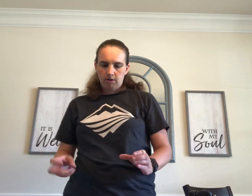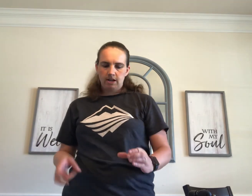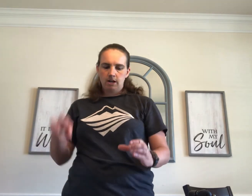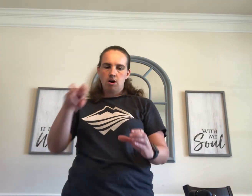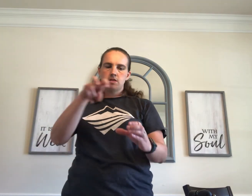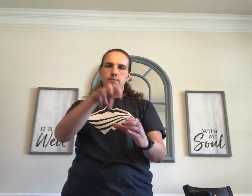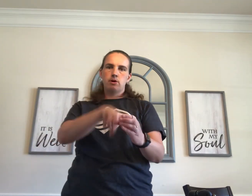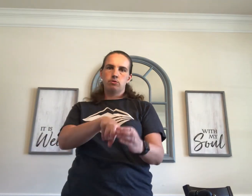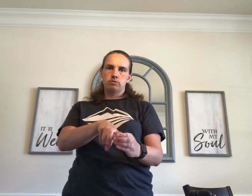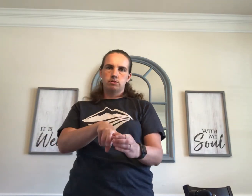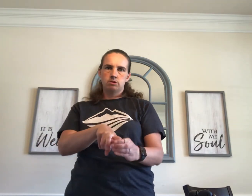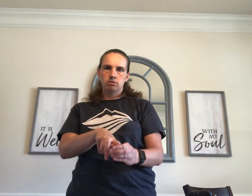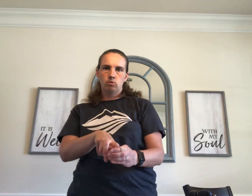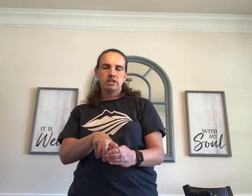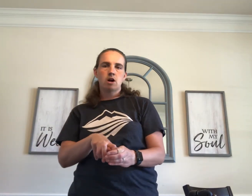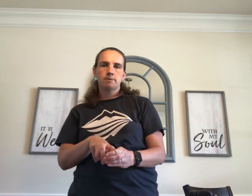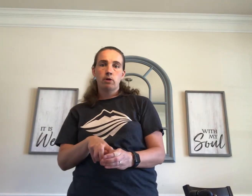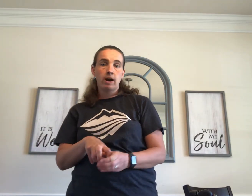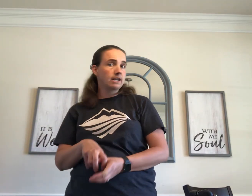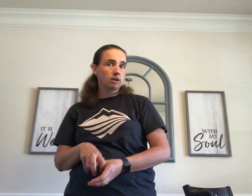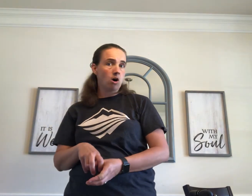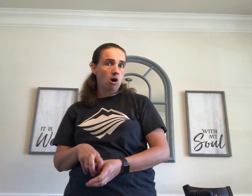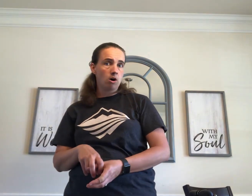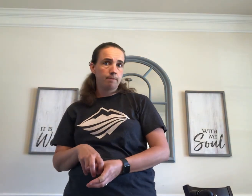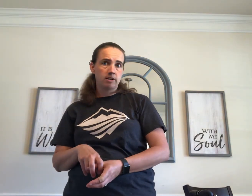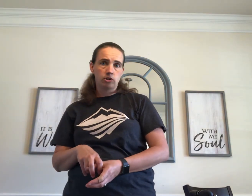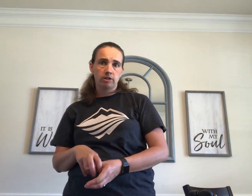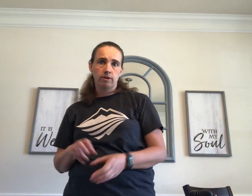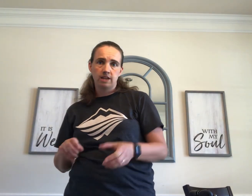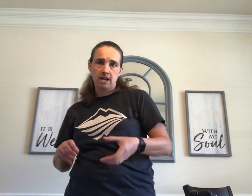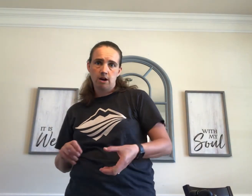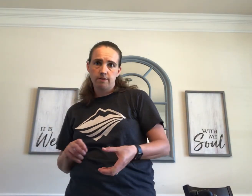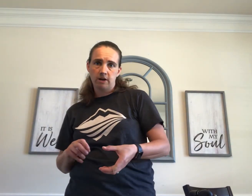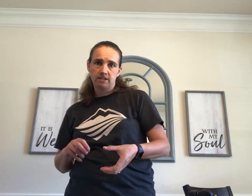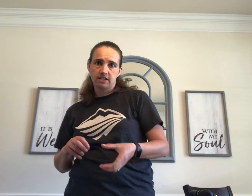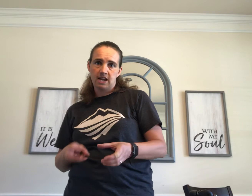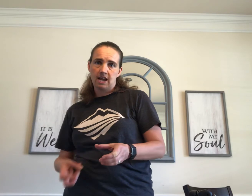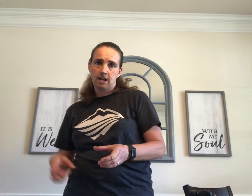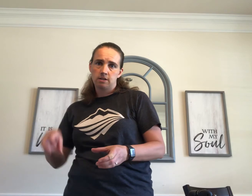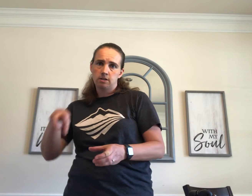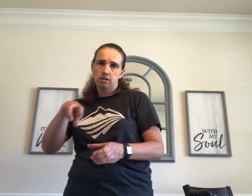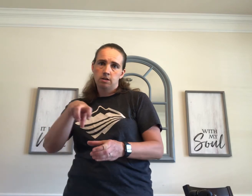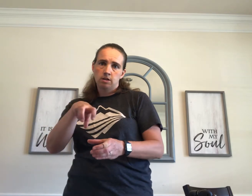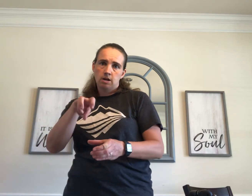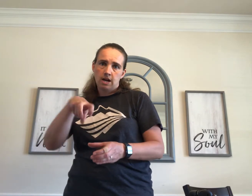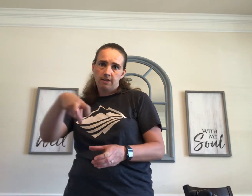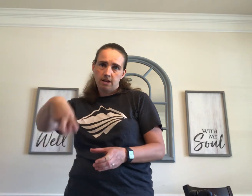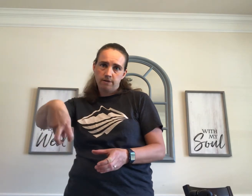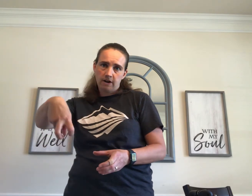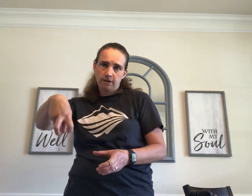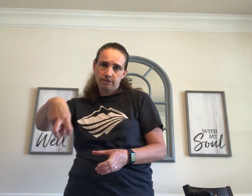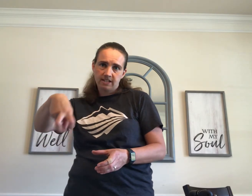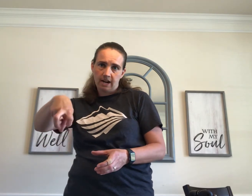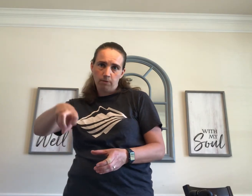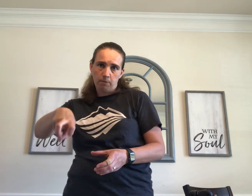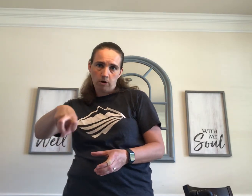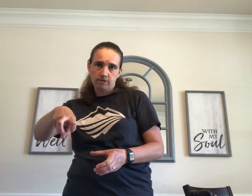Getting on the boat. We talked about riding in a car much earlier in the year. You've got a C hand, and then you've got your sitting. Remember our